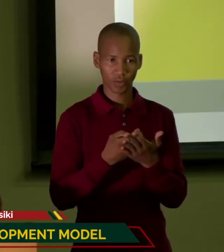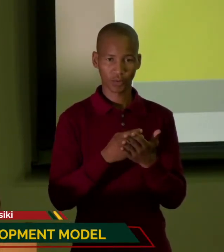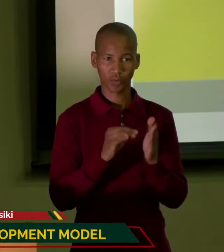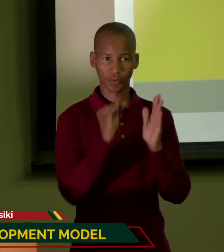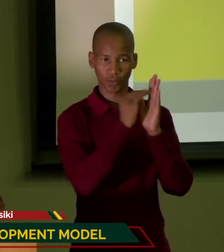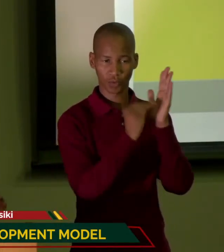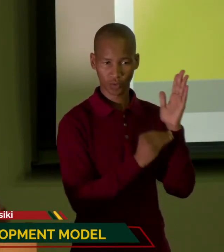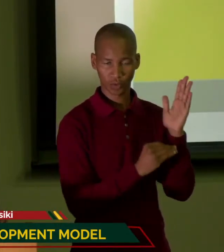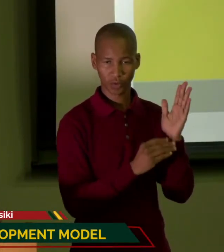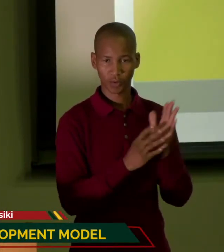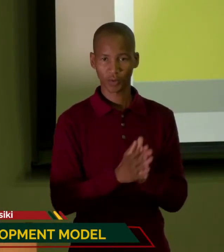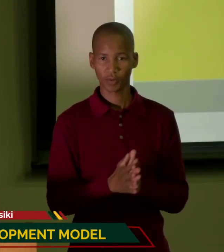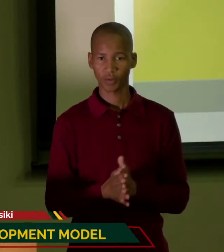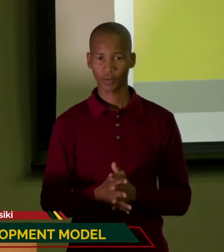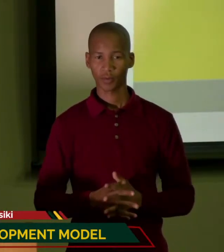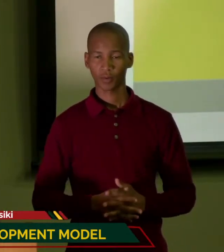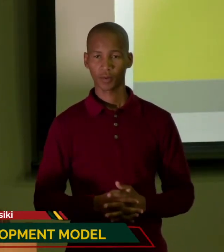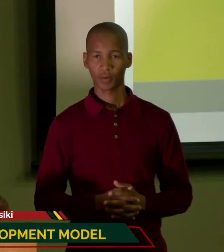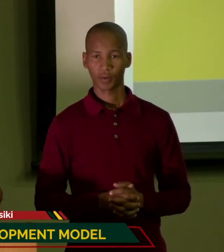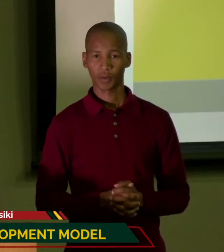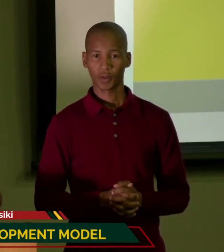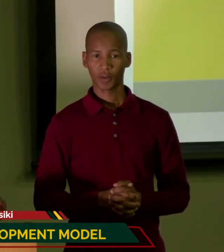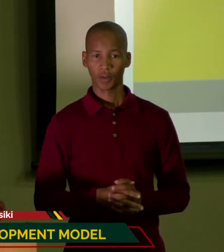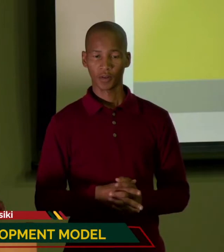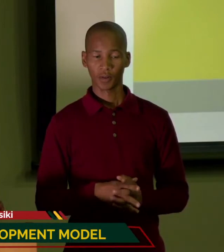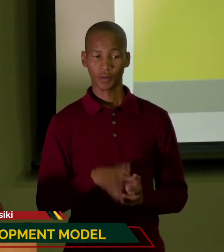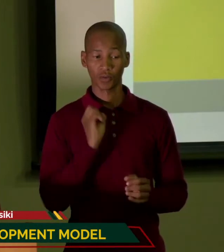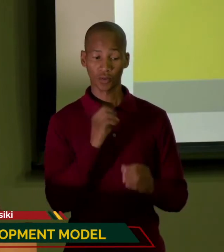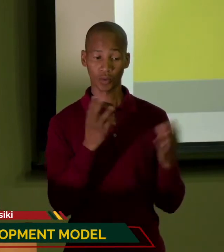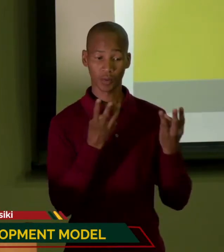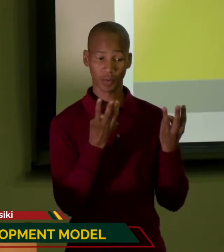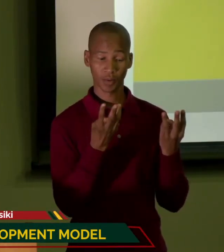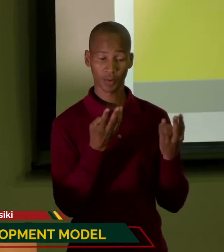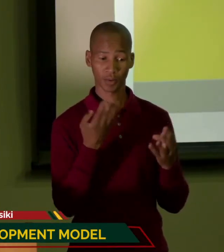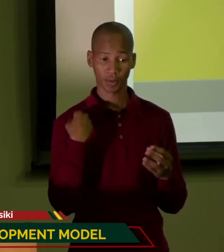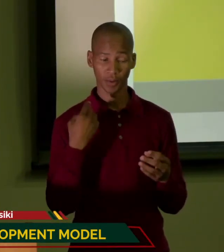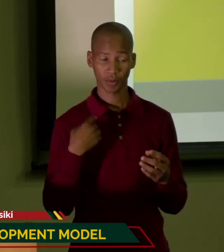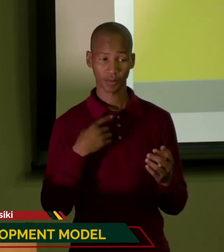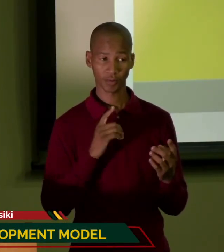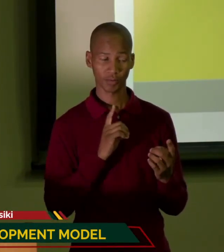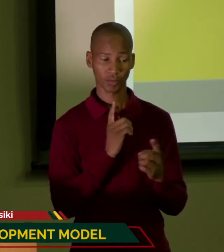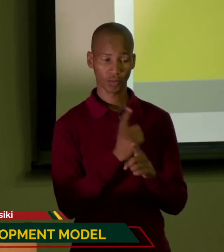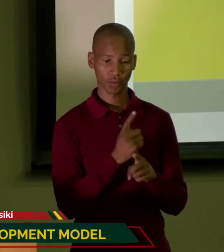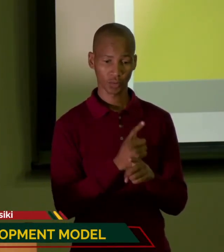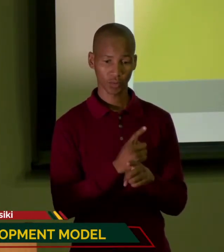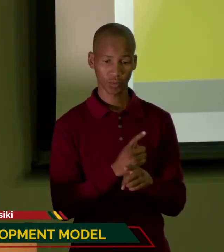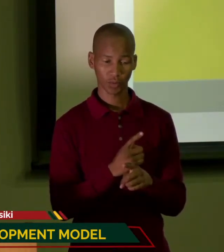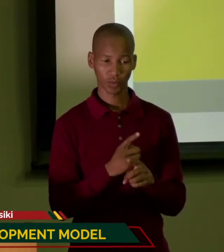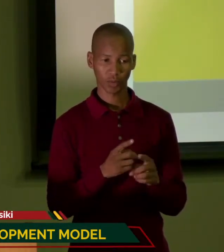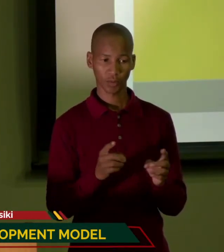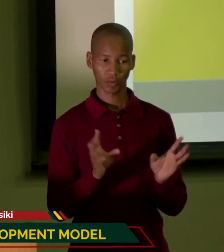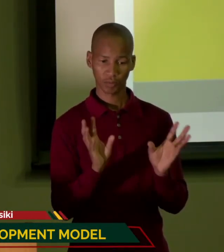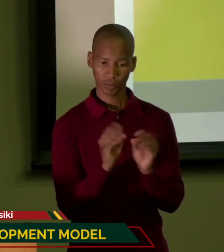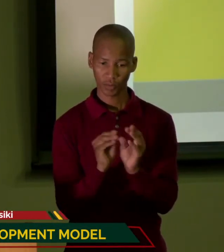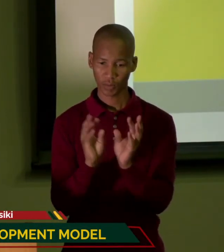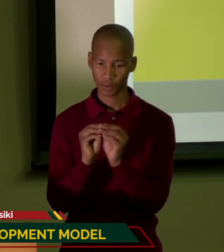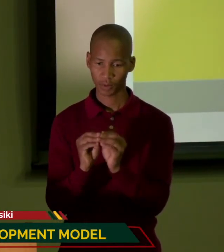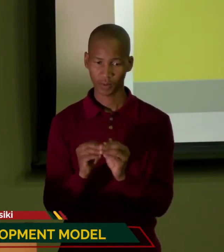workstream. Bona ke abantu bebesiya ukuhlala ngezi workstream